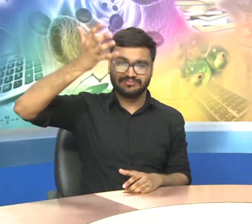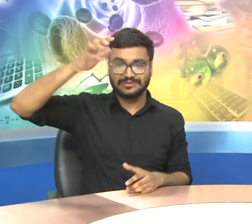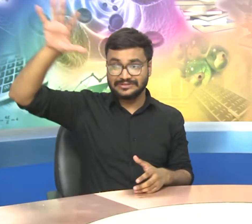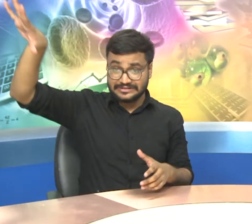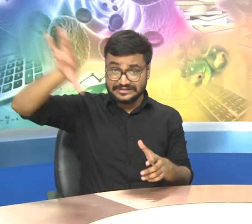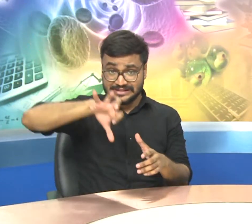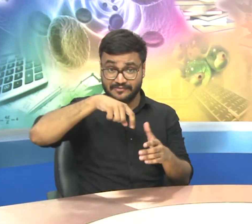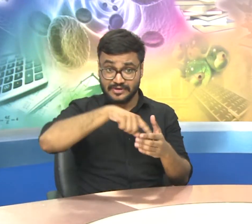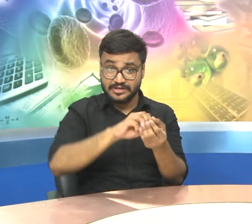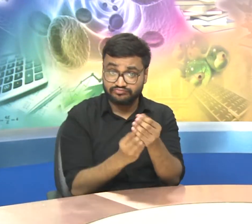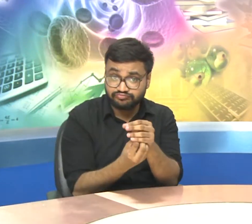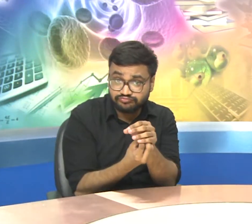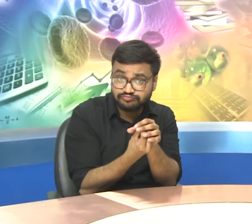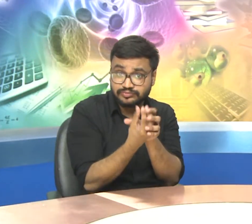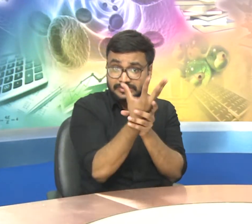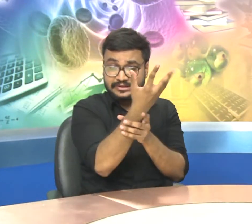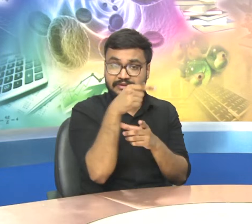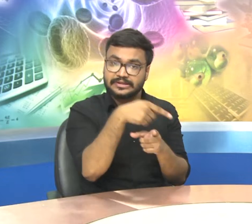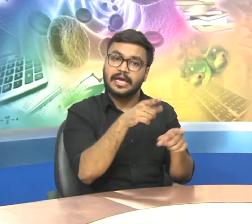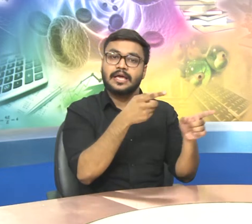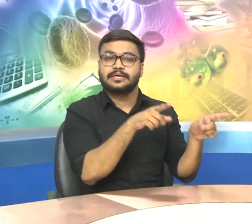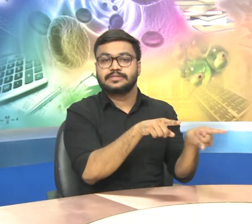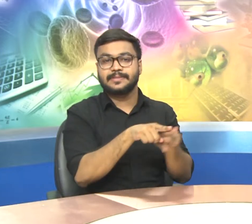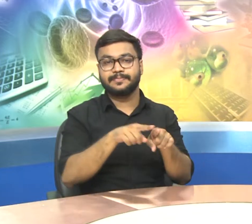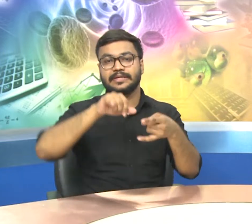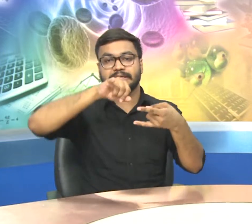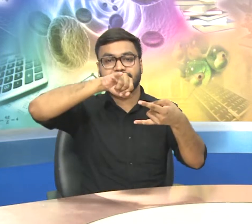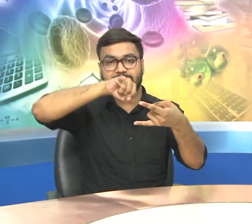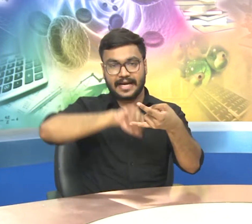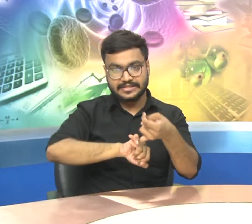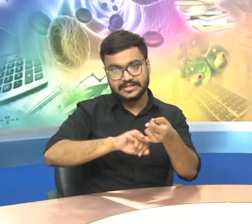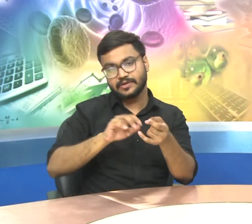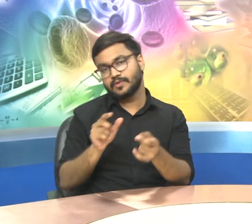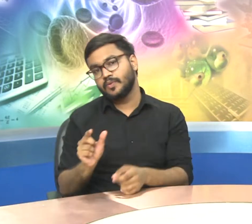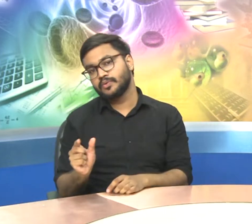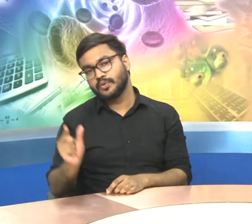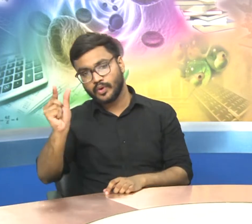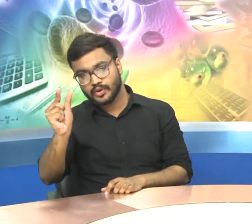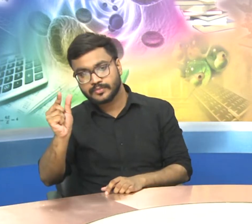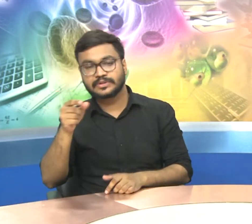And it is divided into two parts. First is producers,